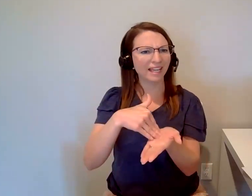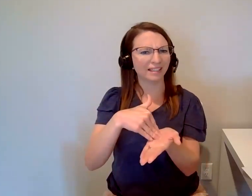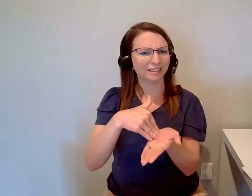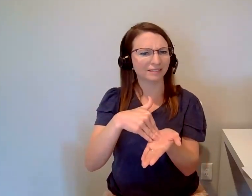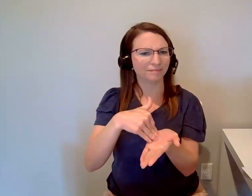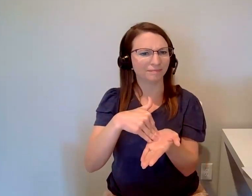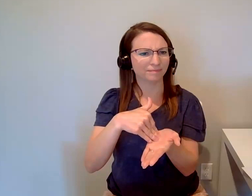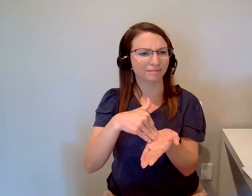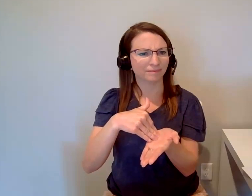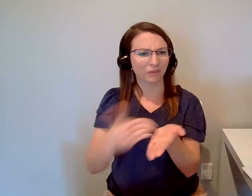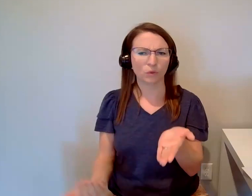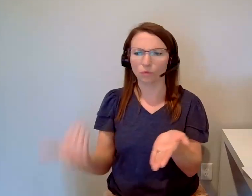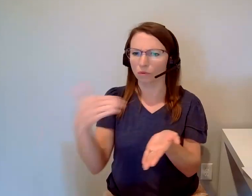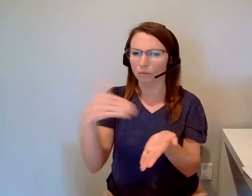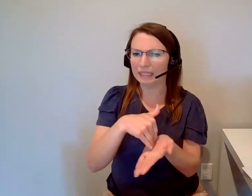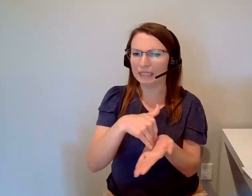Again, repeat.